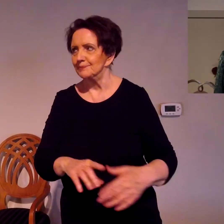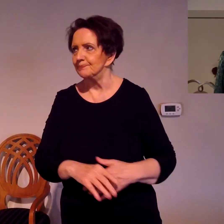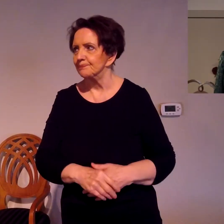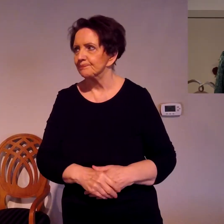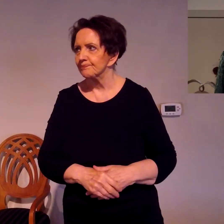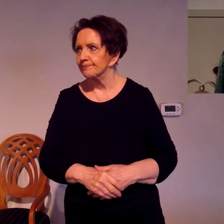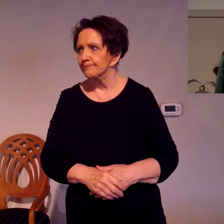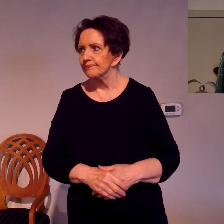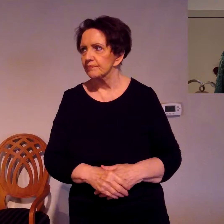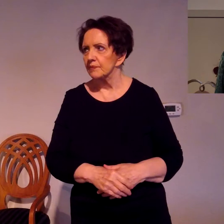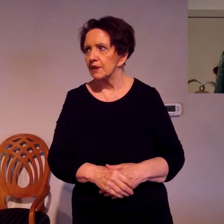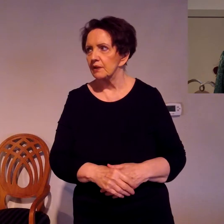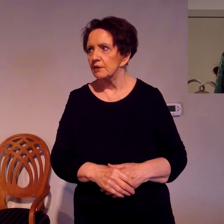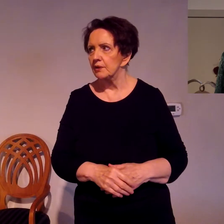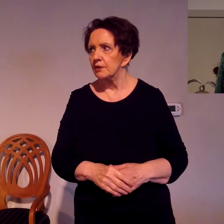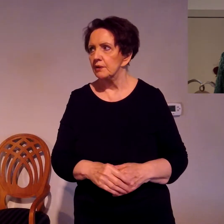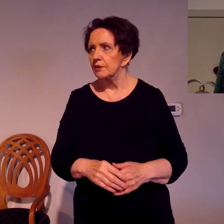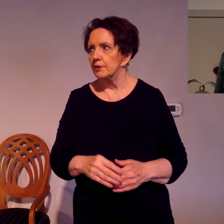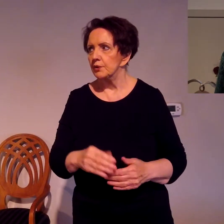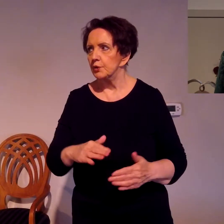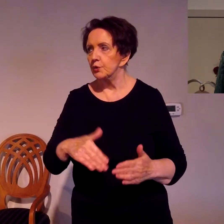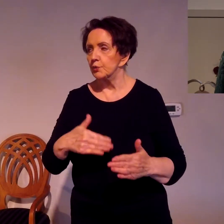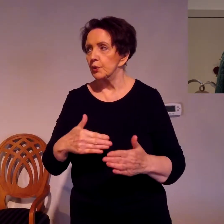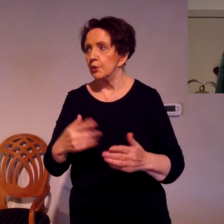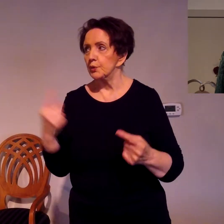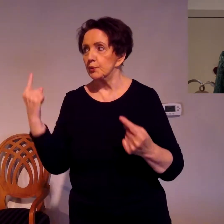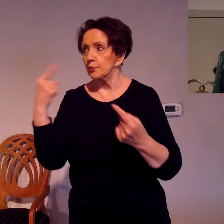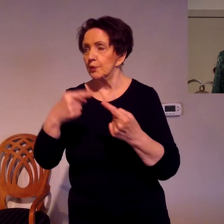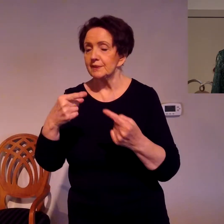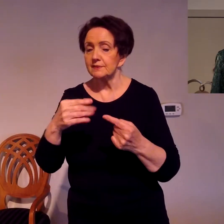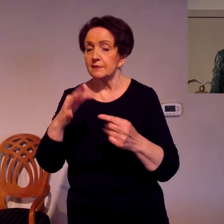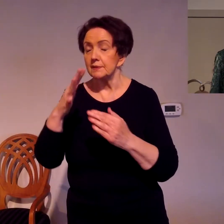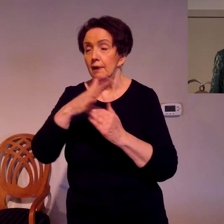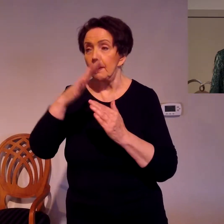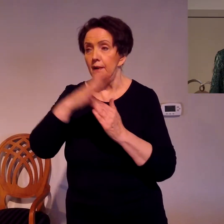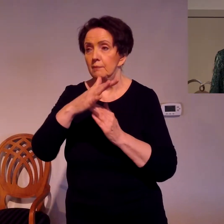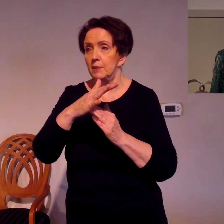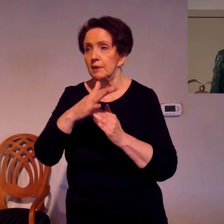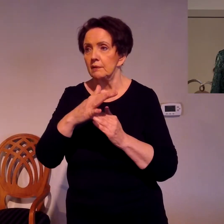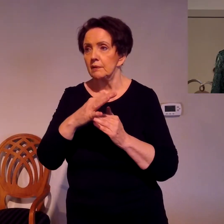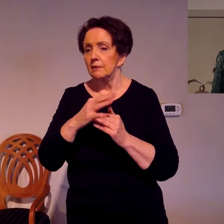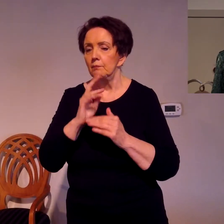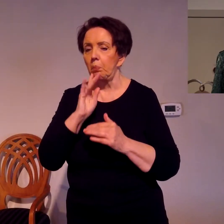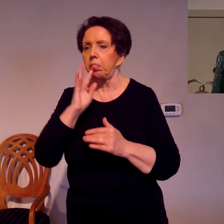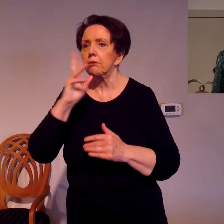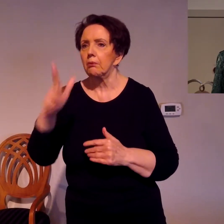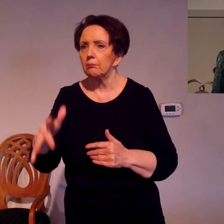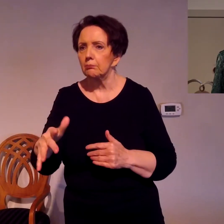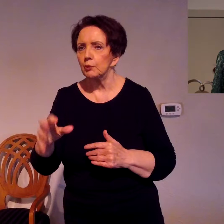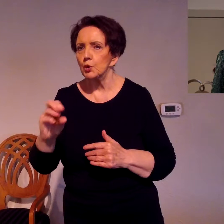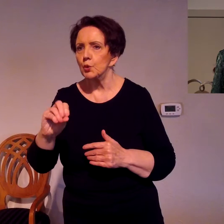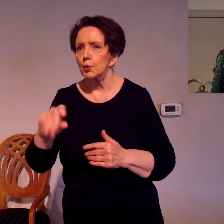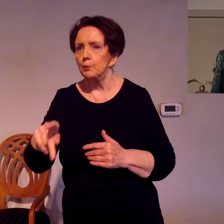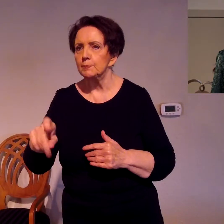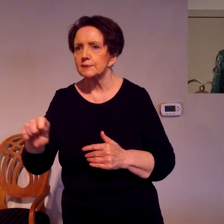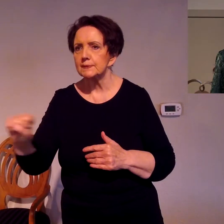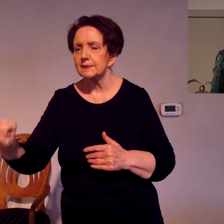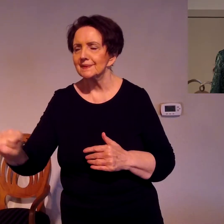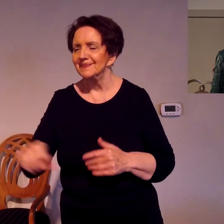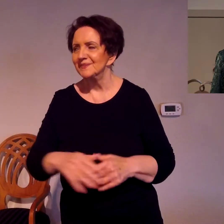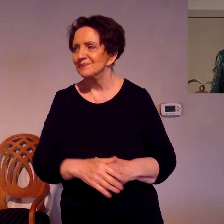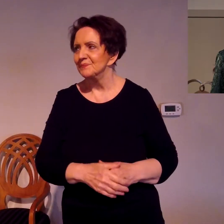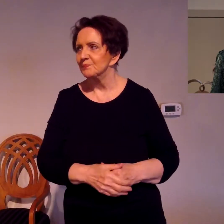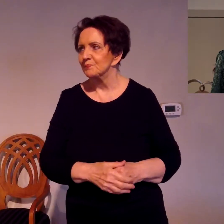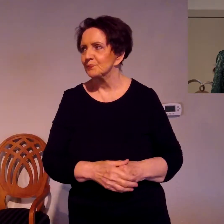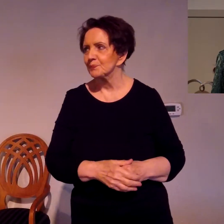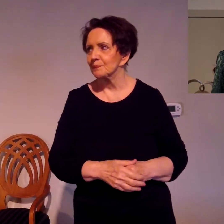you're all the way at the top and it actually comes out of your mouth, and then you think, oops, I